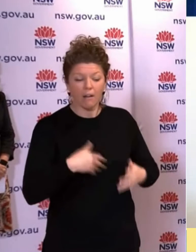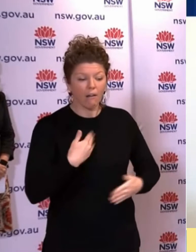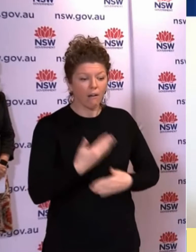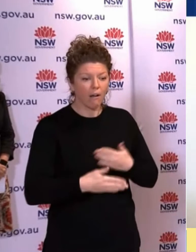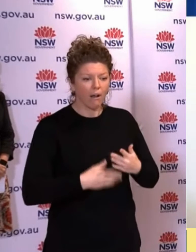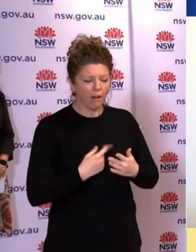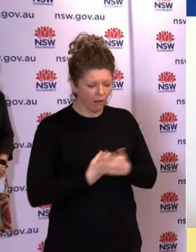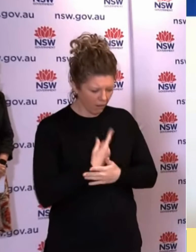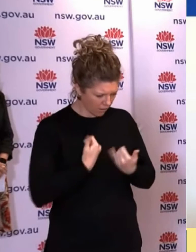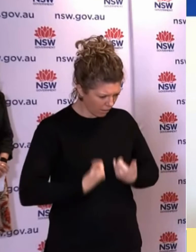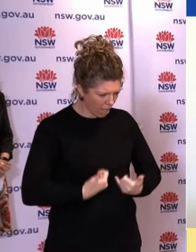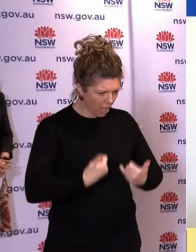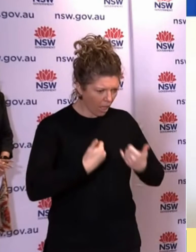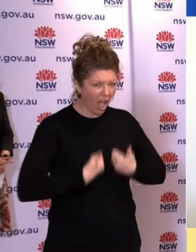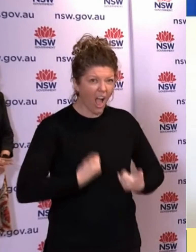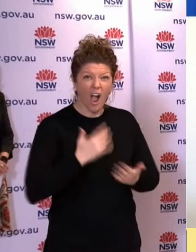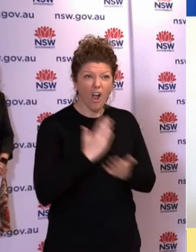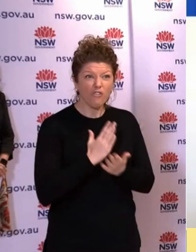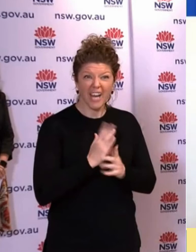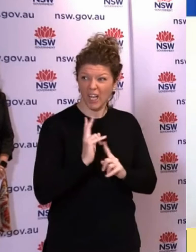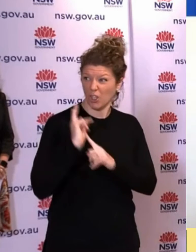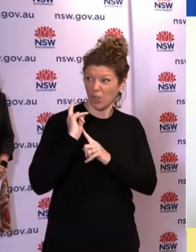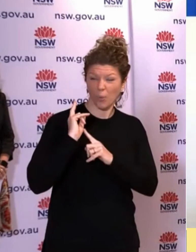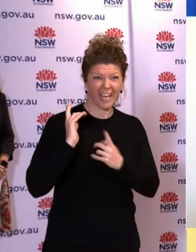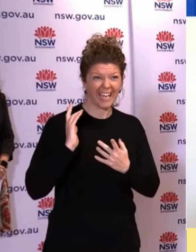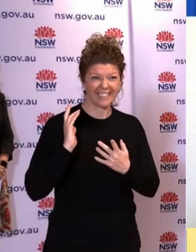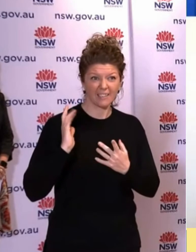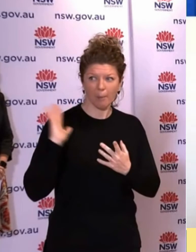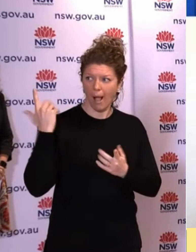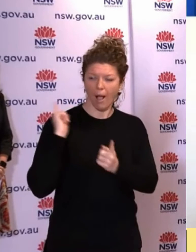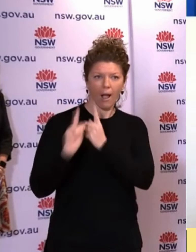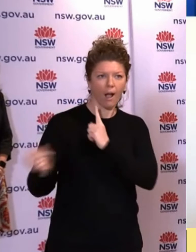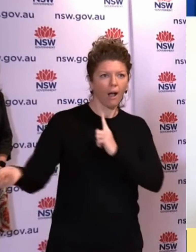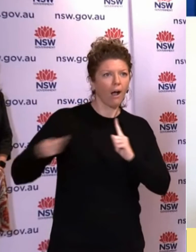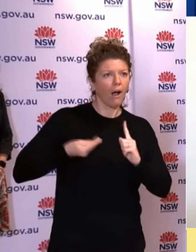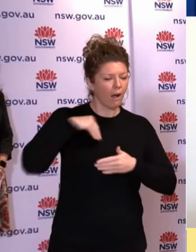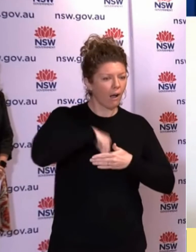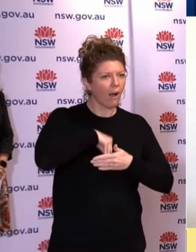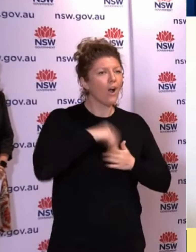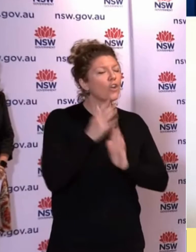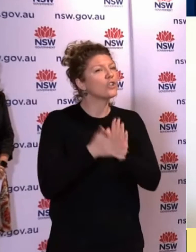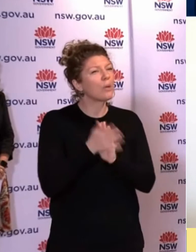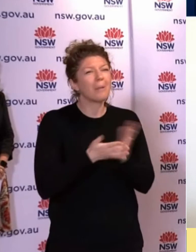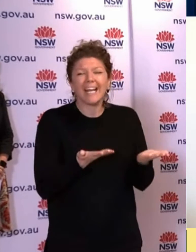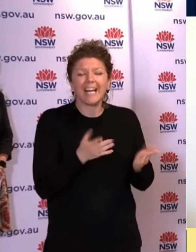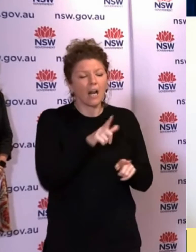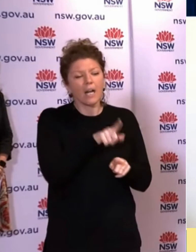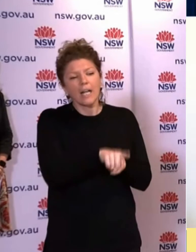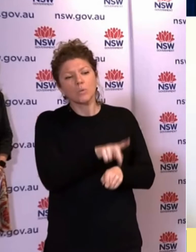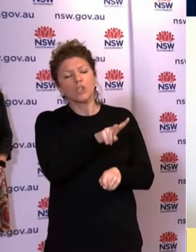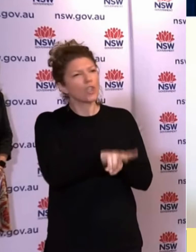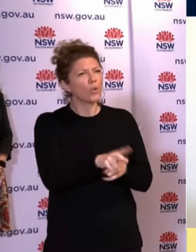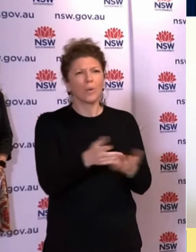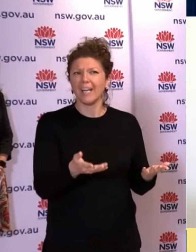is what occurred in terms of infections possibly up to 14 to 16 days ago. So it's going to take us another week or two off the back of